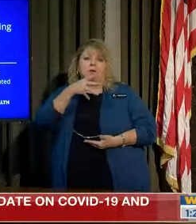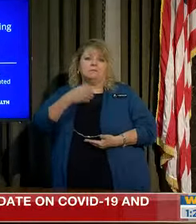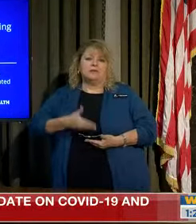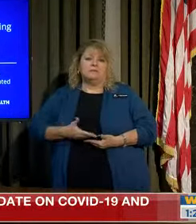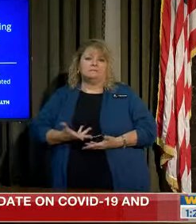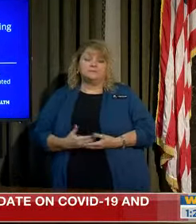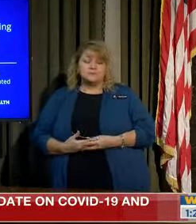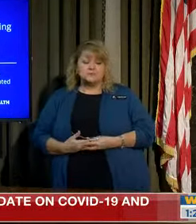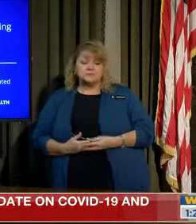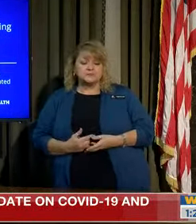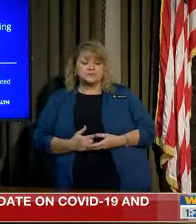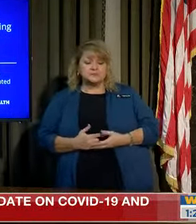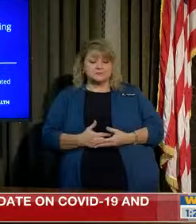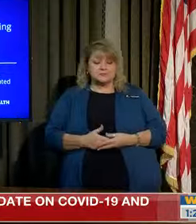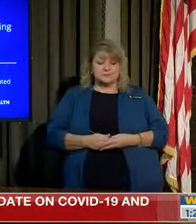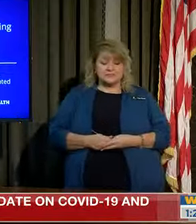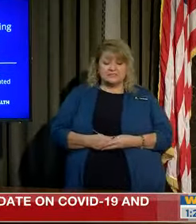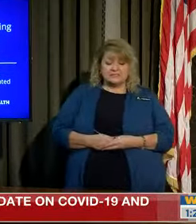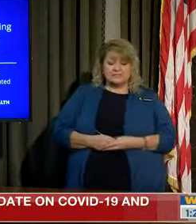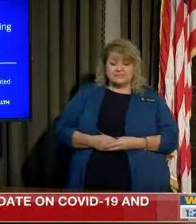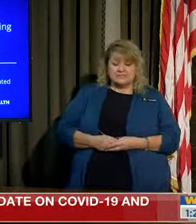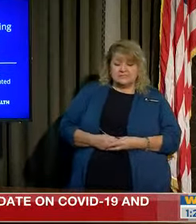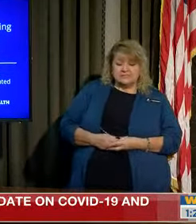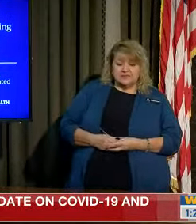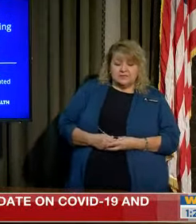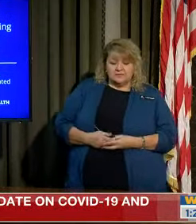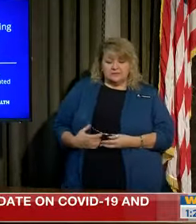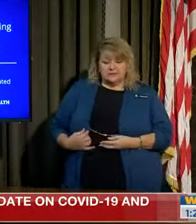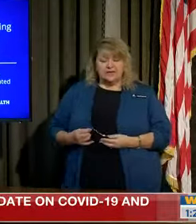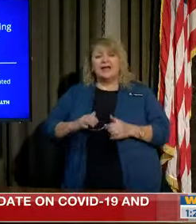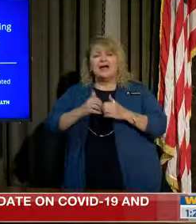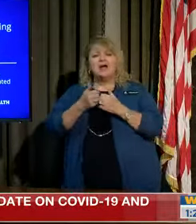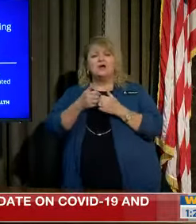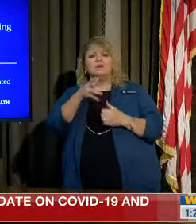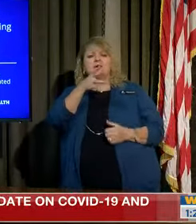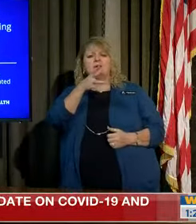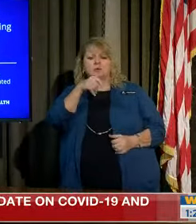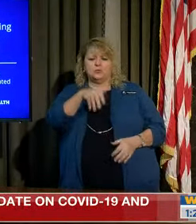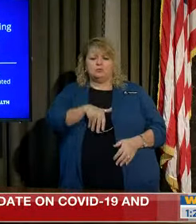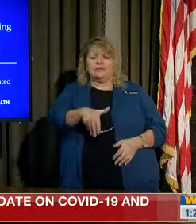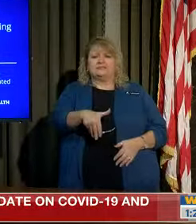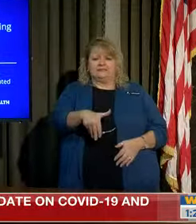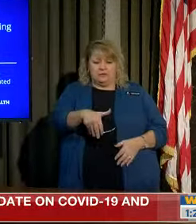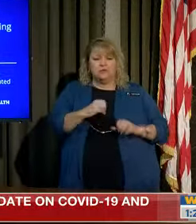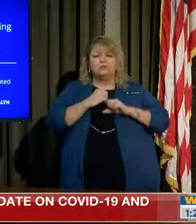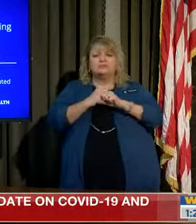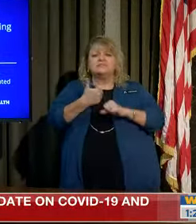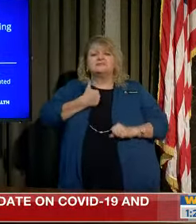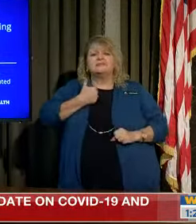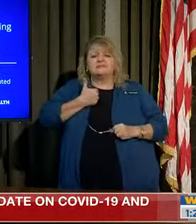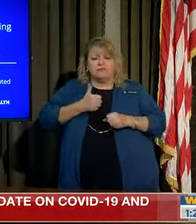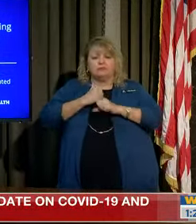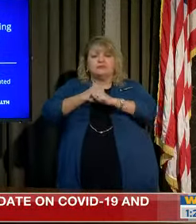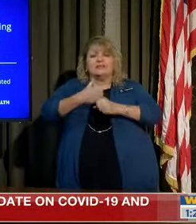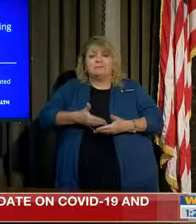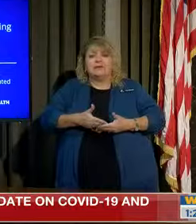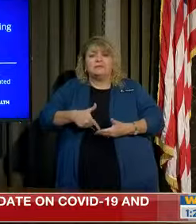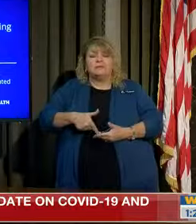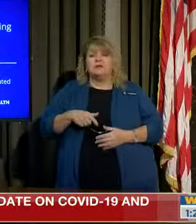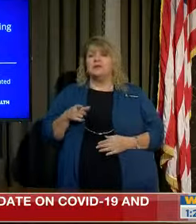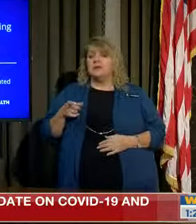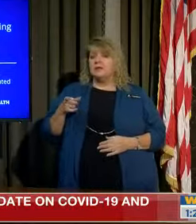good way for pregnant moms to protect themselves. And I'll tell you, all 14 of these cases were associated